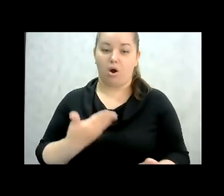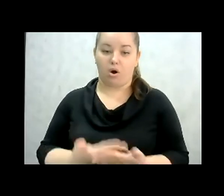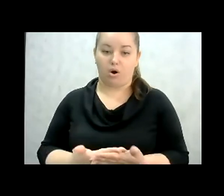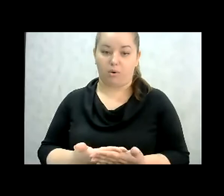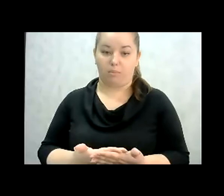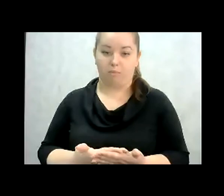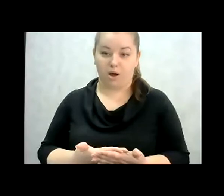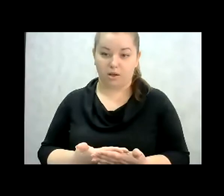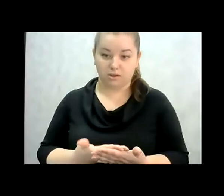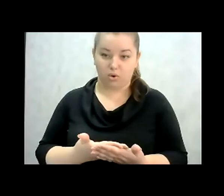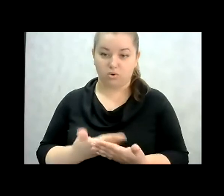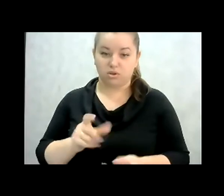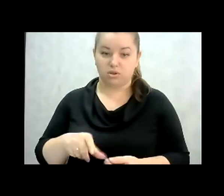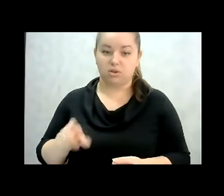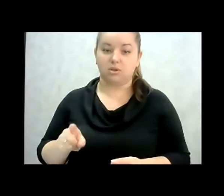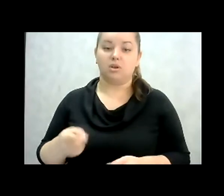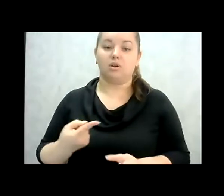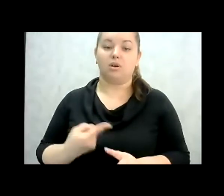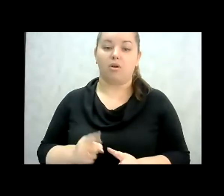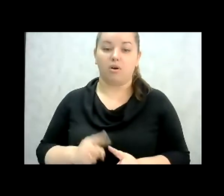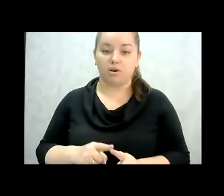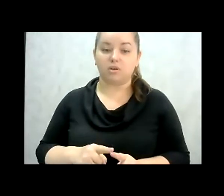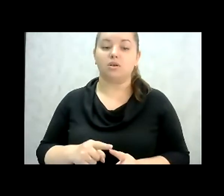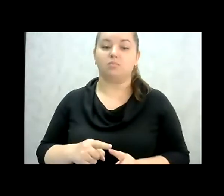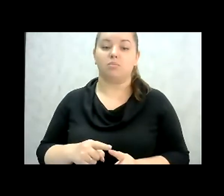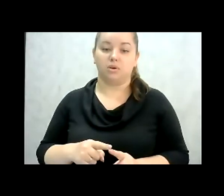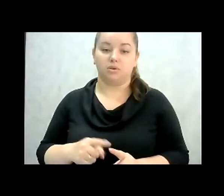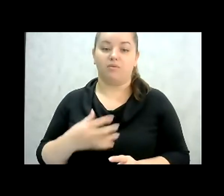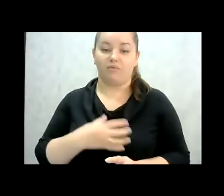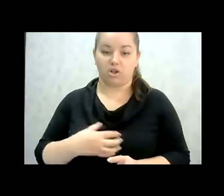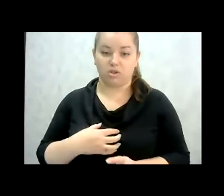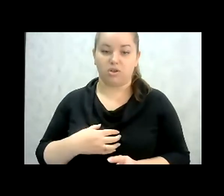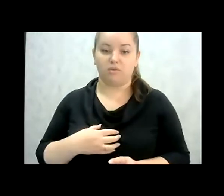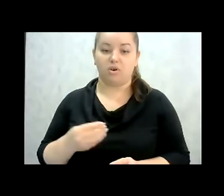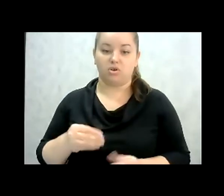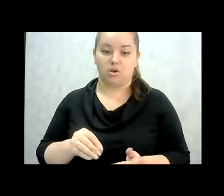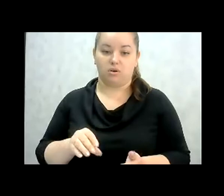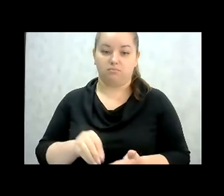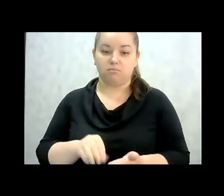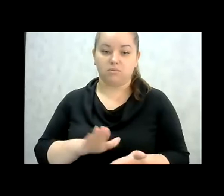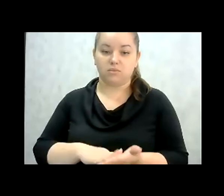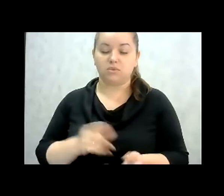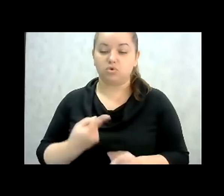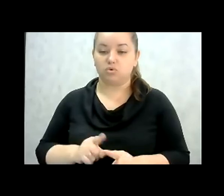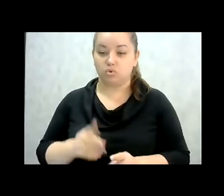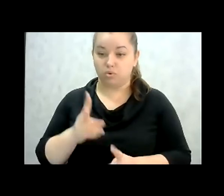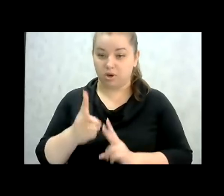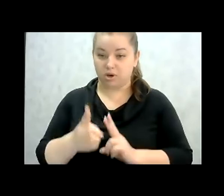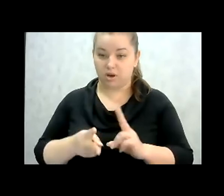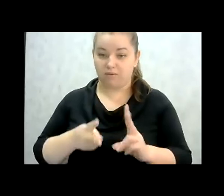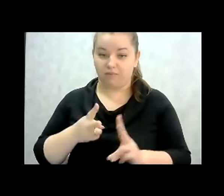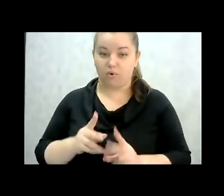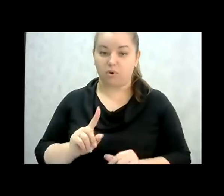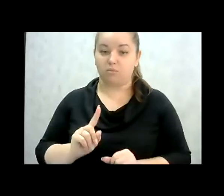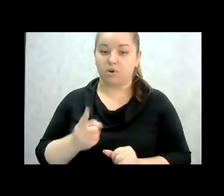regulatory framework should not be undertaken ideally less than a year prior to the election, in order to avoid,